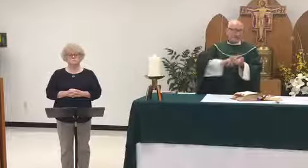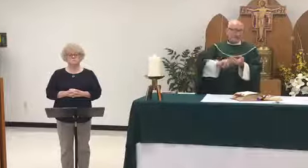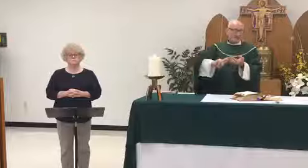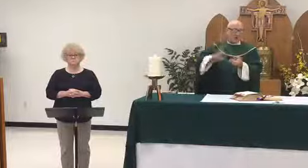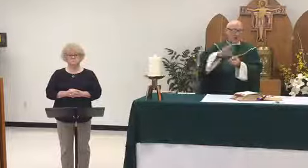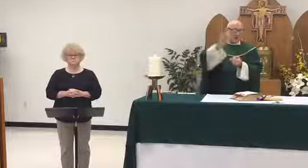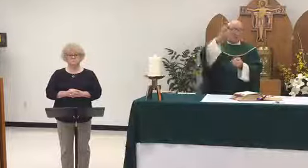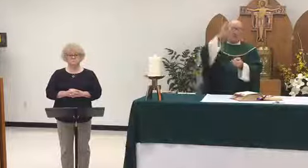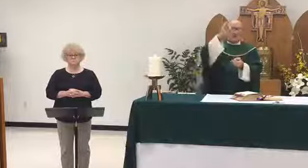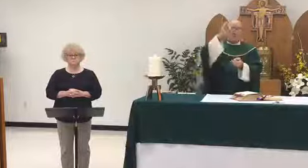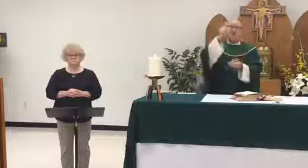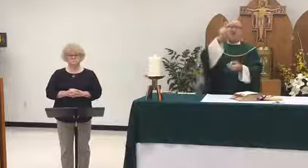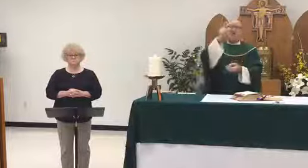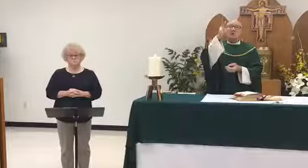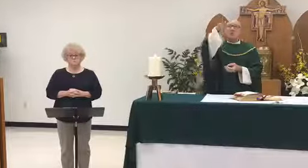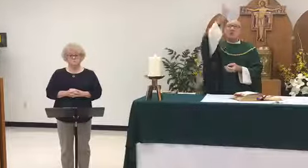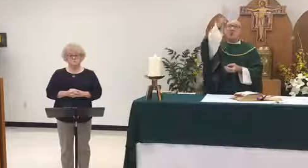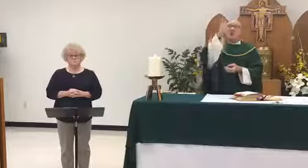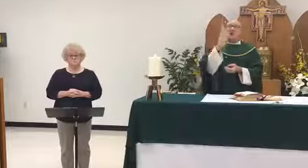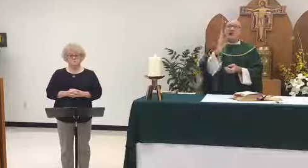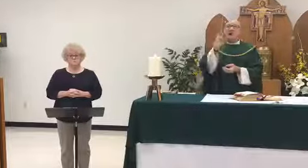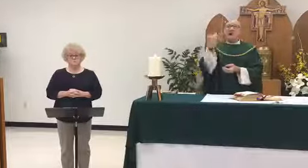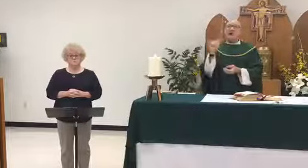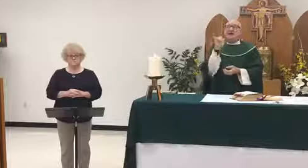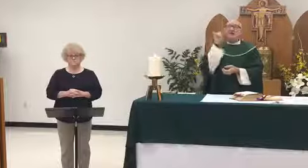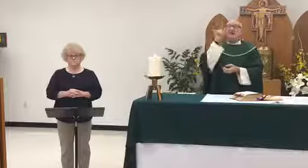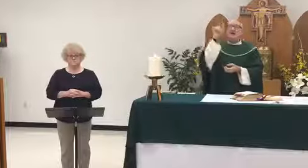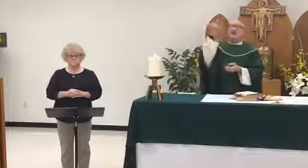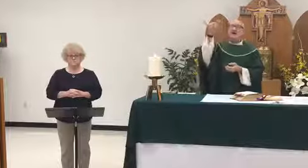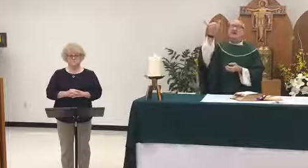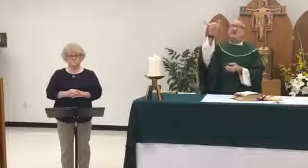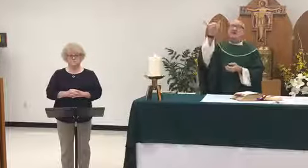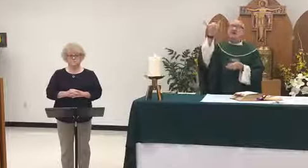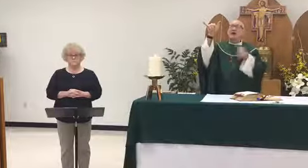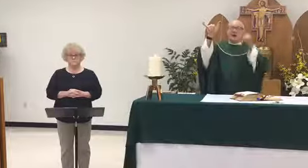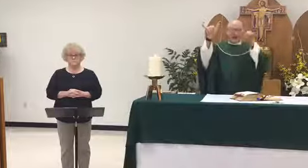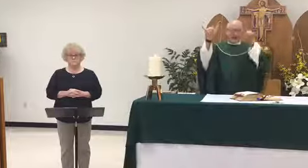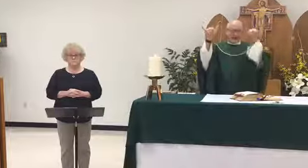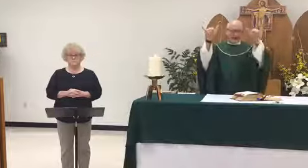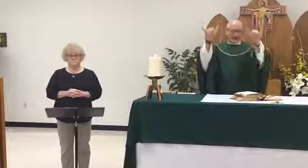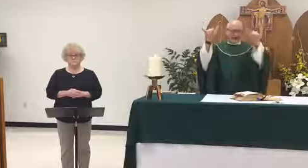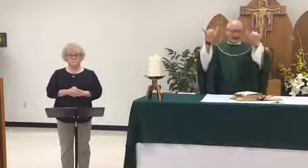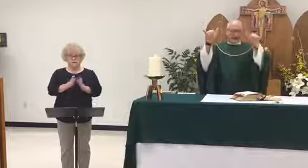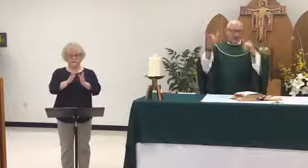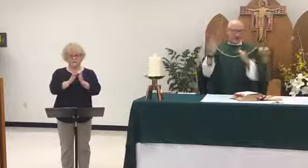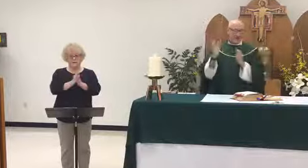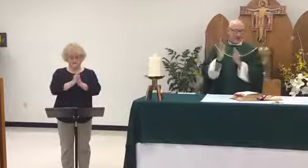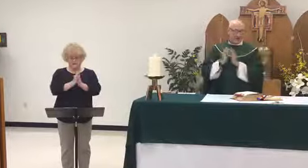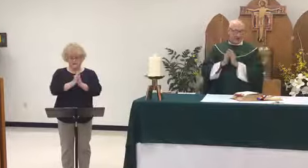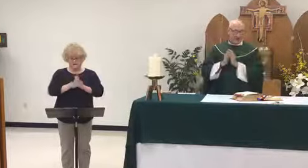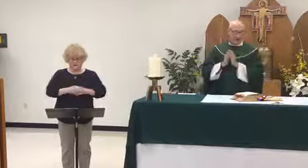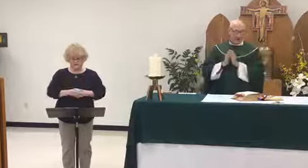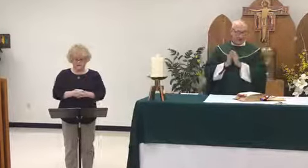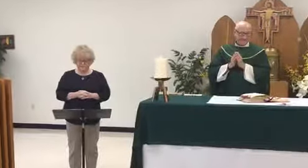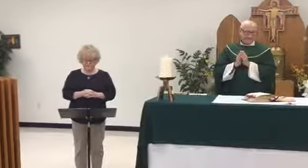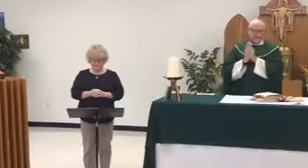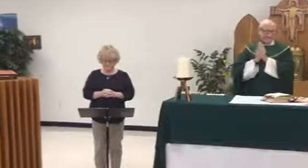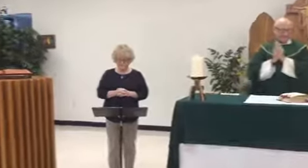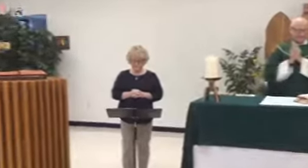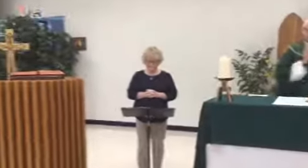unity of the Holy Spirit, one God, forever and ever.